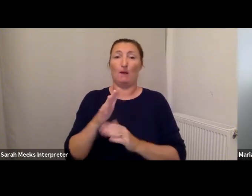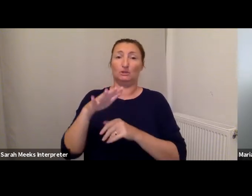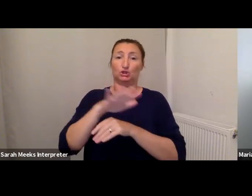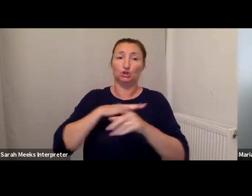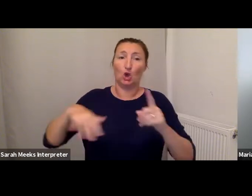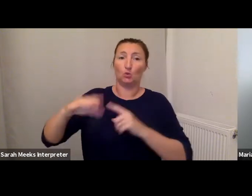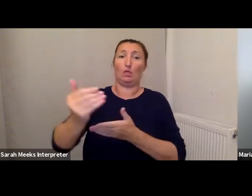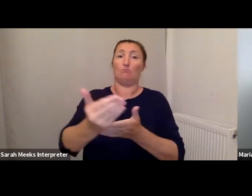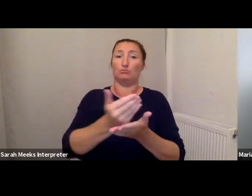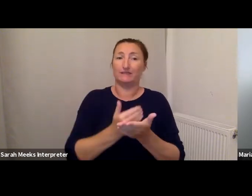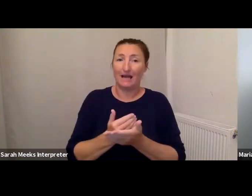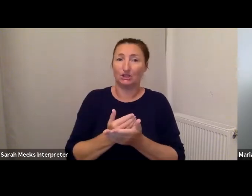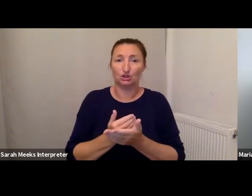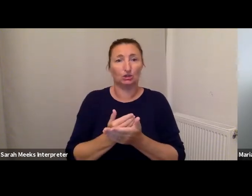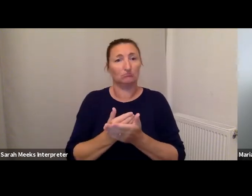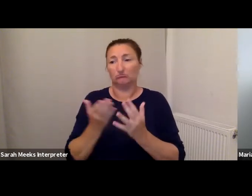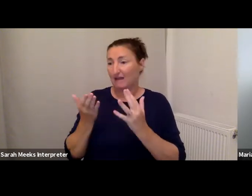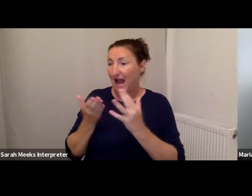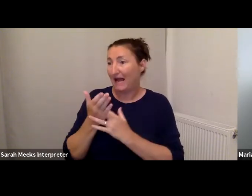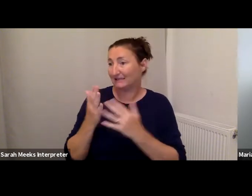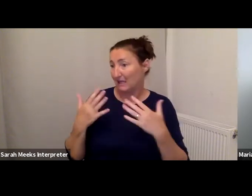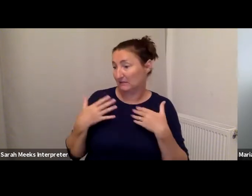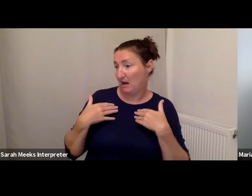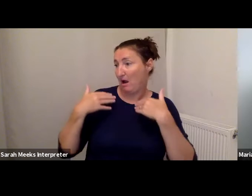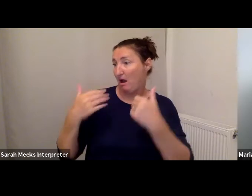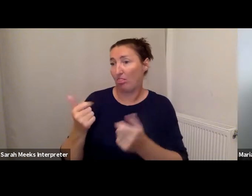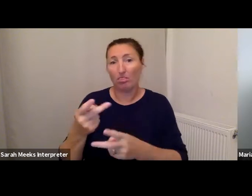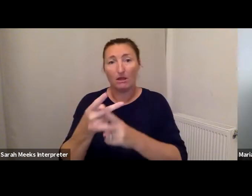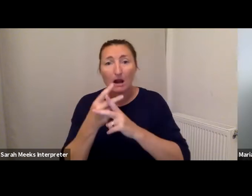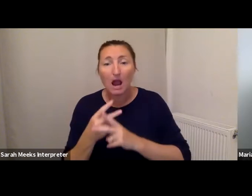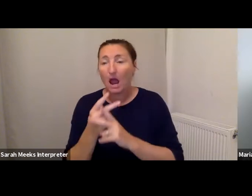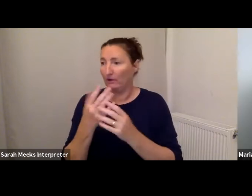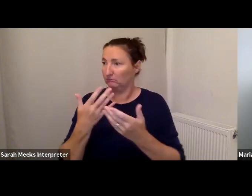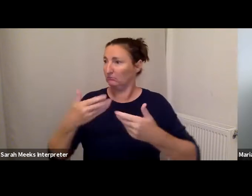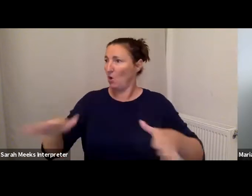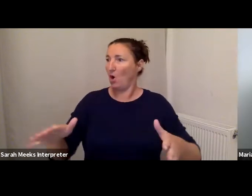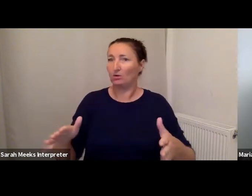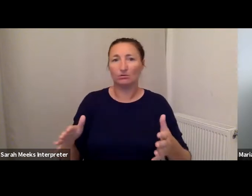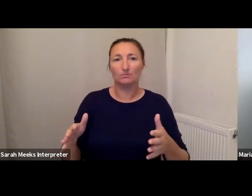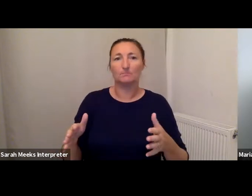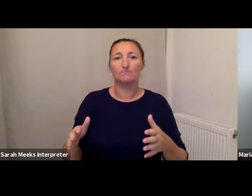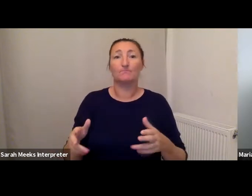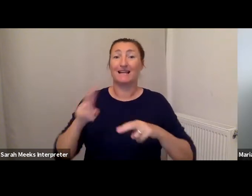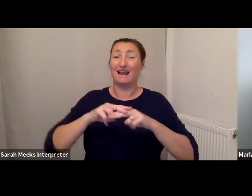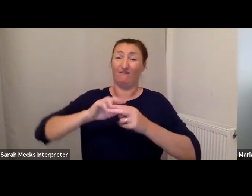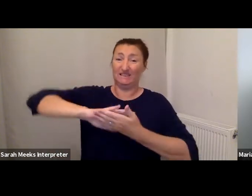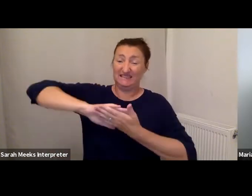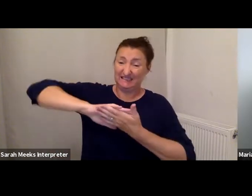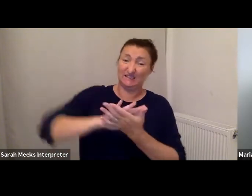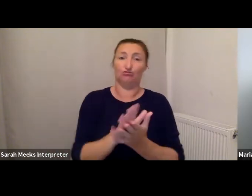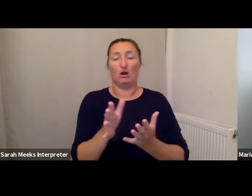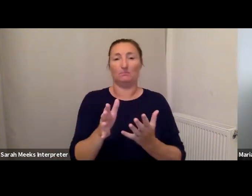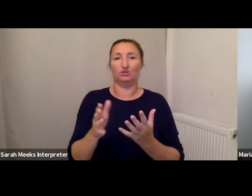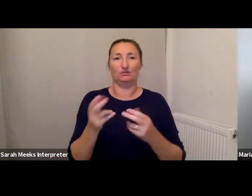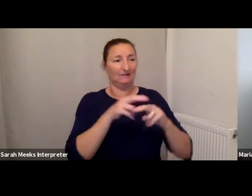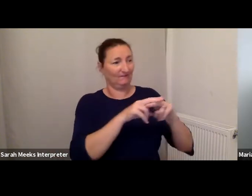social systems, support networks, access to healthcare, and those things, we know when there are times of disruption that things like your family